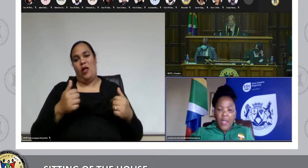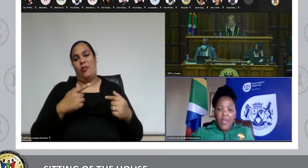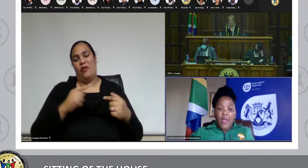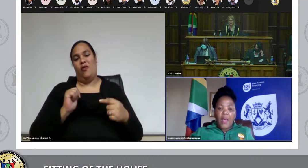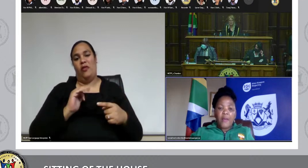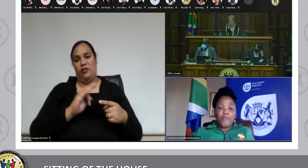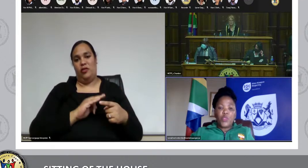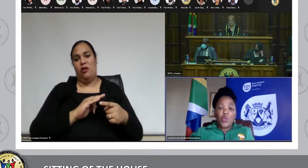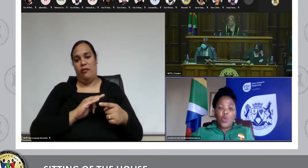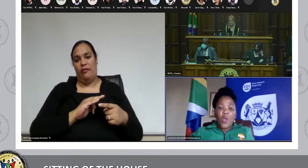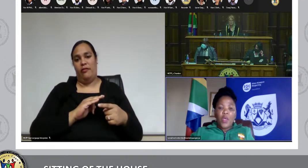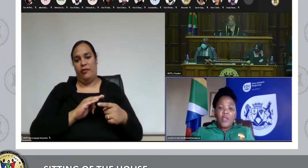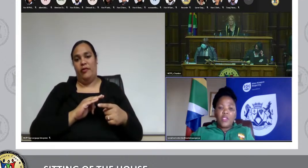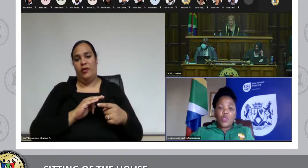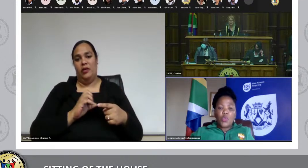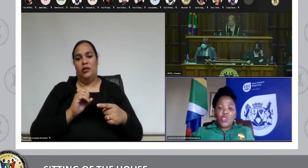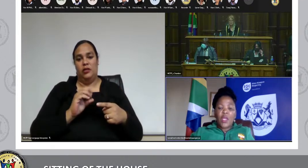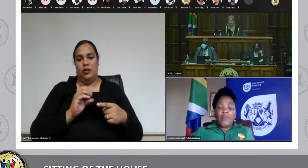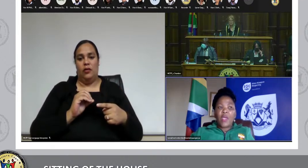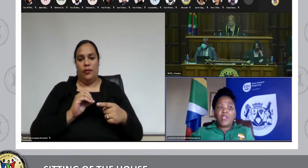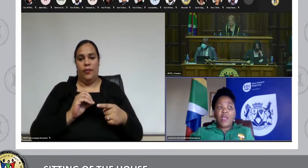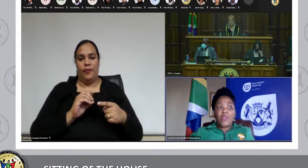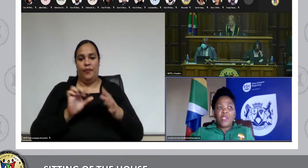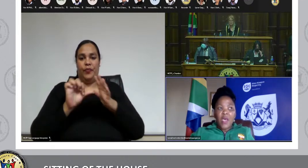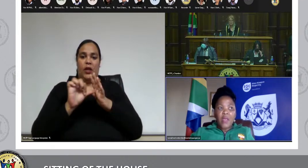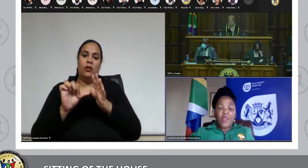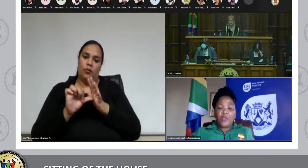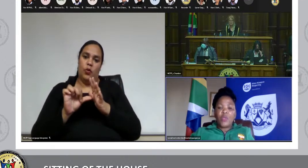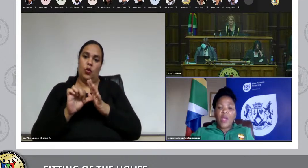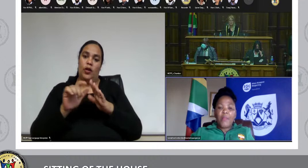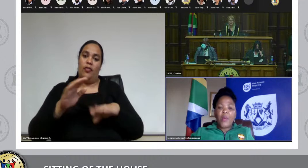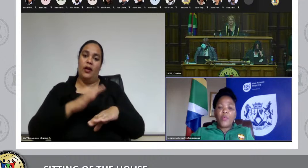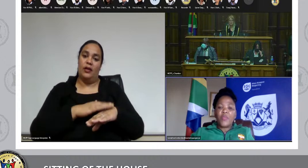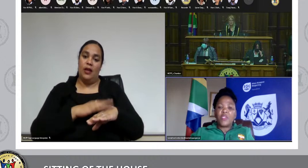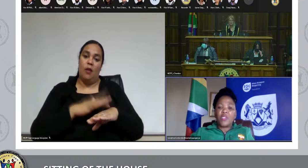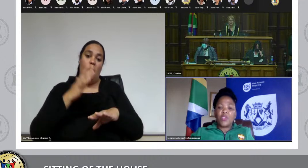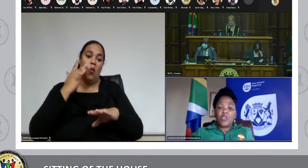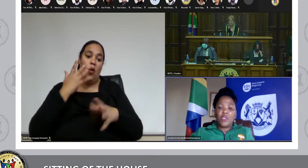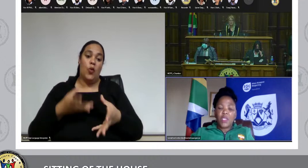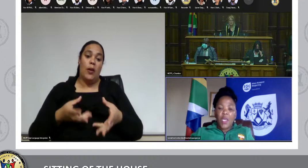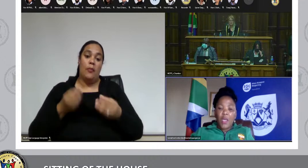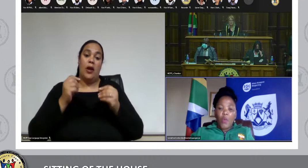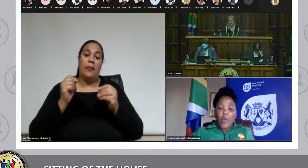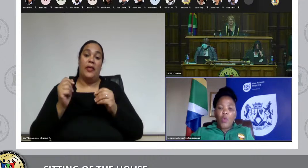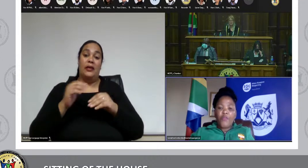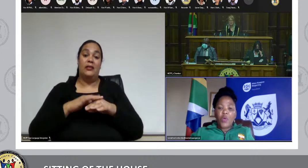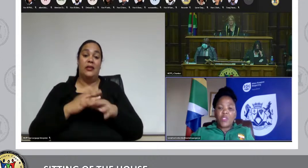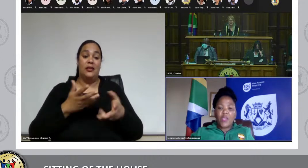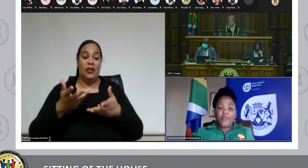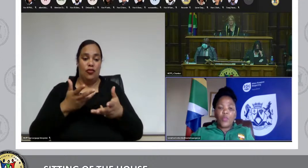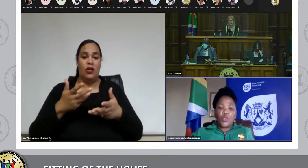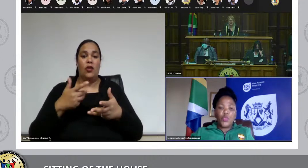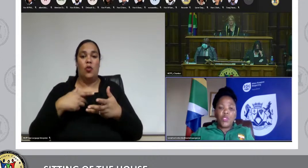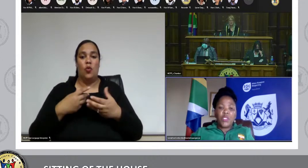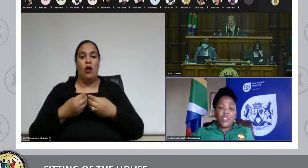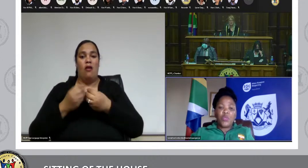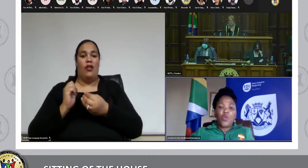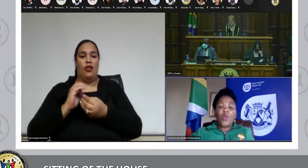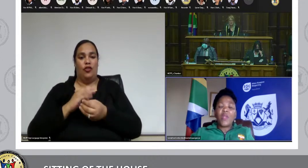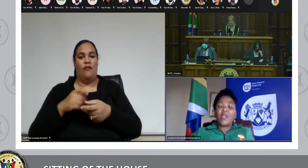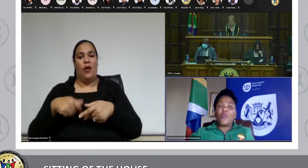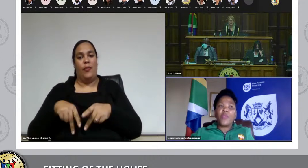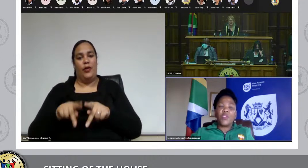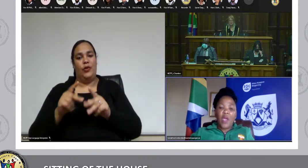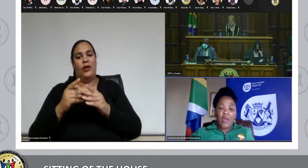staff. So it is crucial that at the time that we come up with these sessions where we offer our staff the opportunity